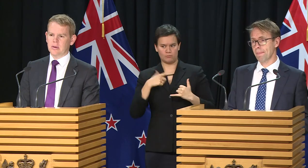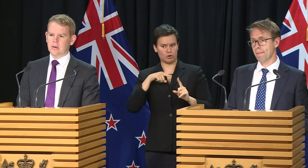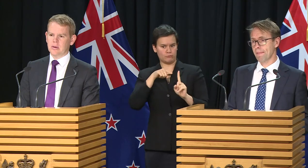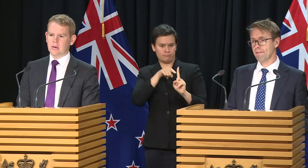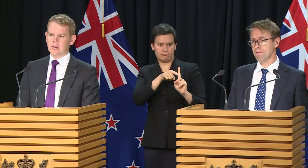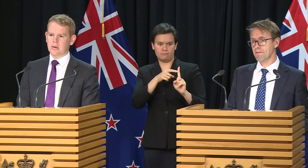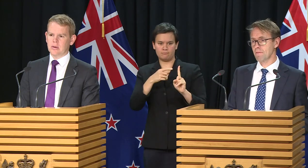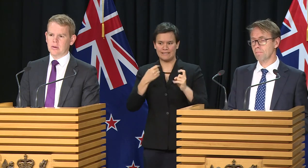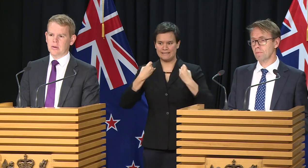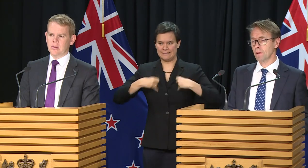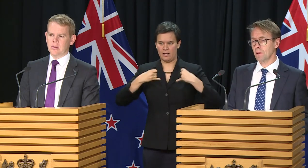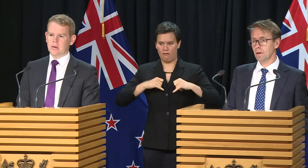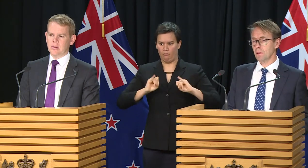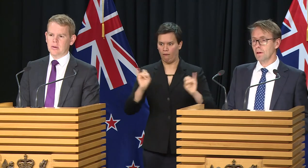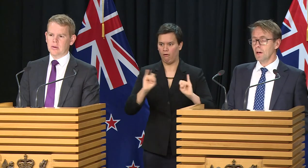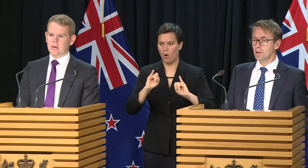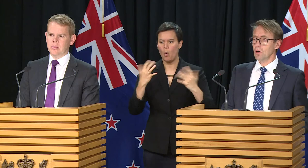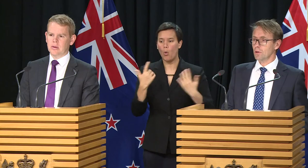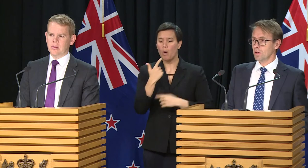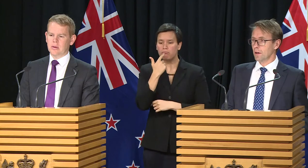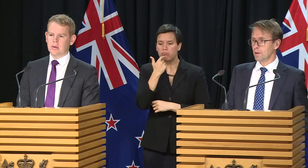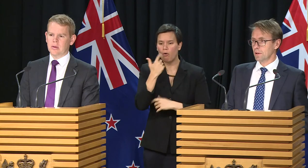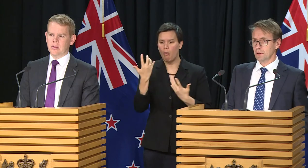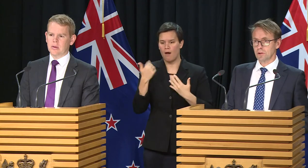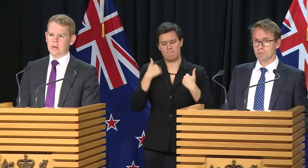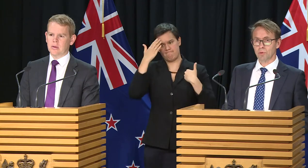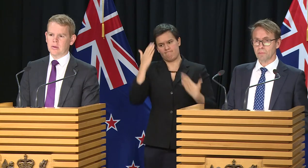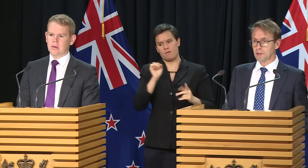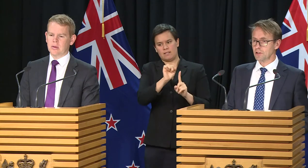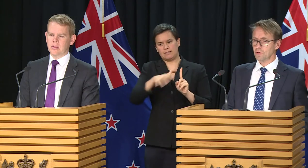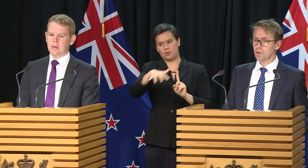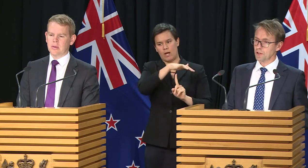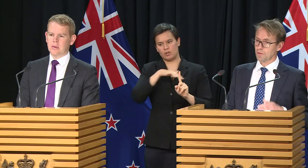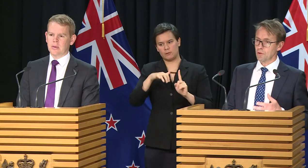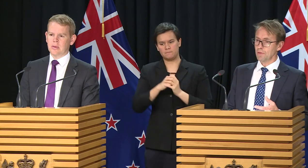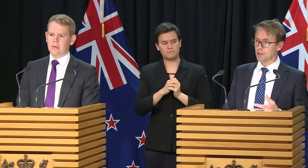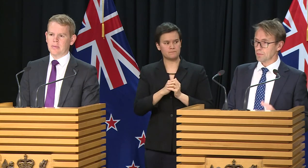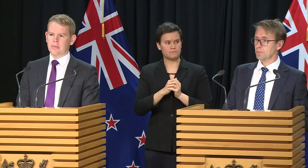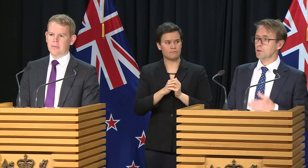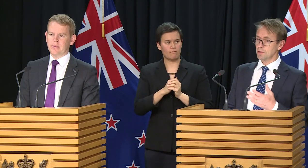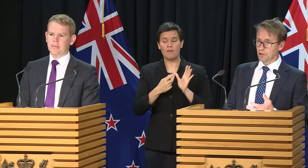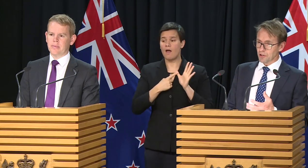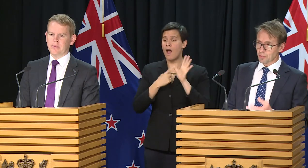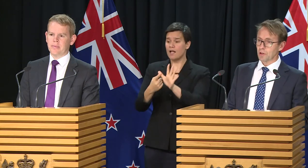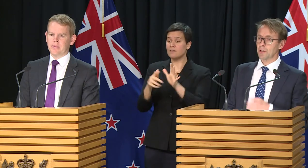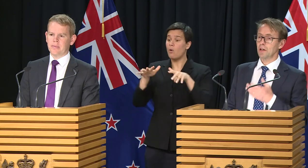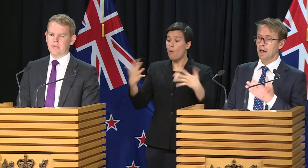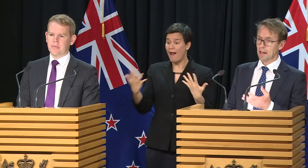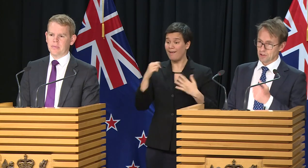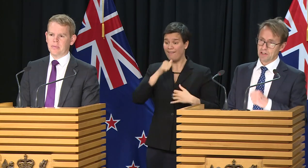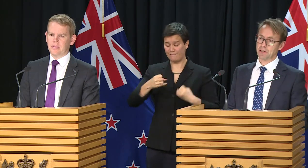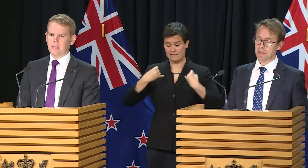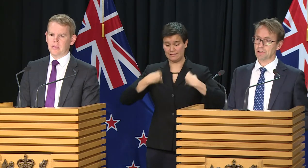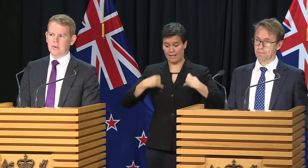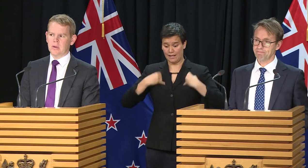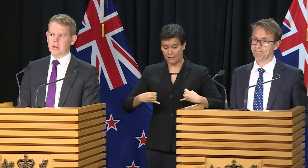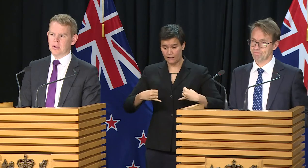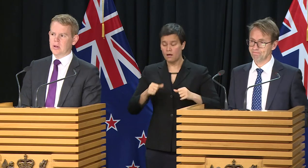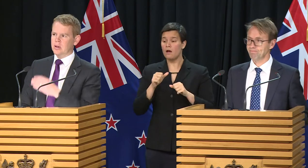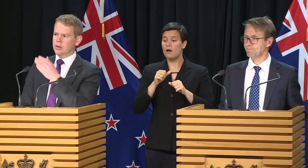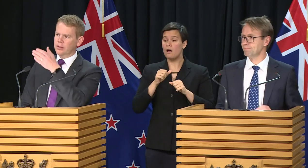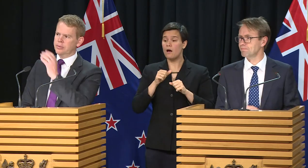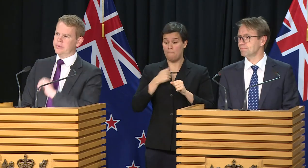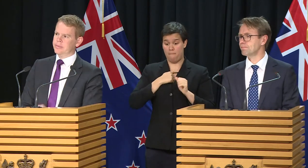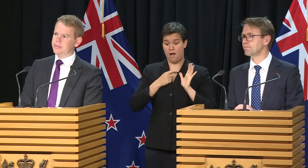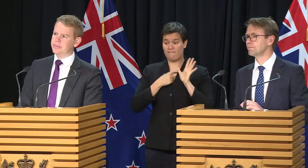to the public is if you have symptoms, don't go. Well, the broad message, of course, is if you have symptoms, don't go to work and seek a test.